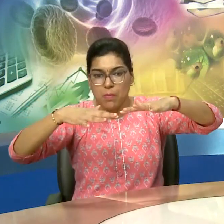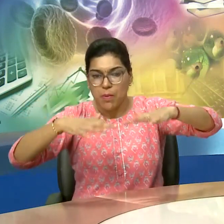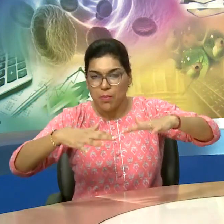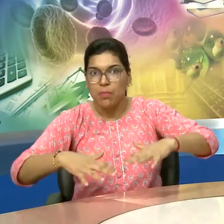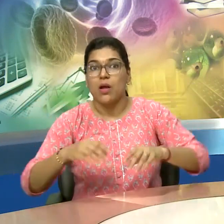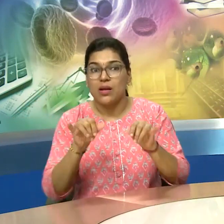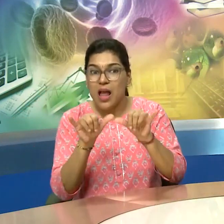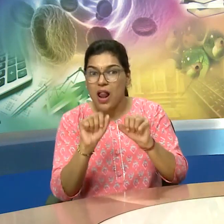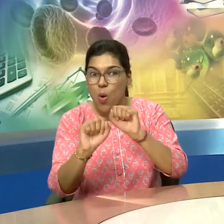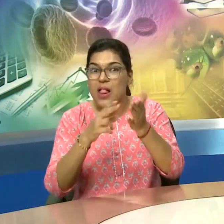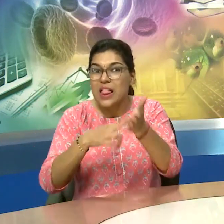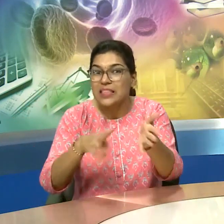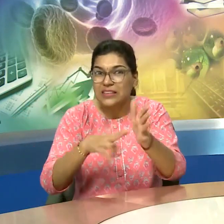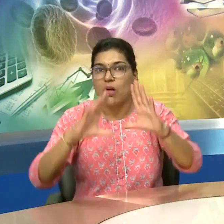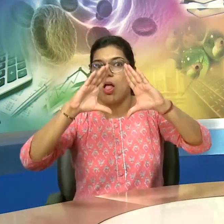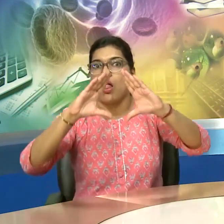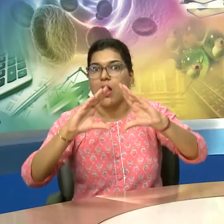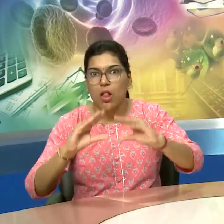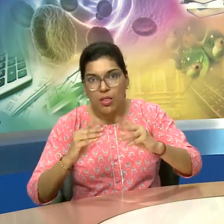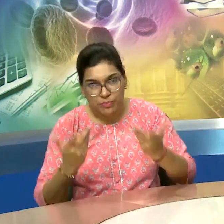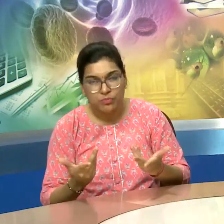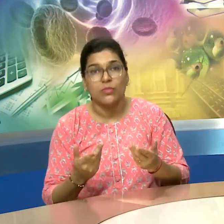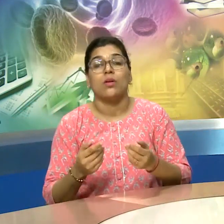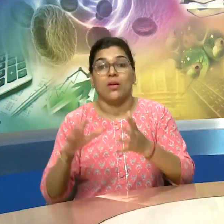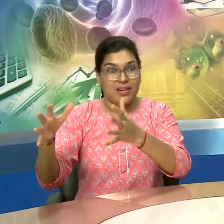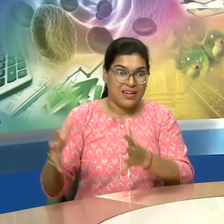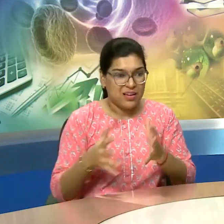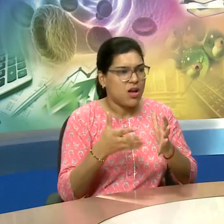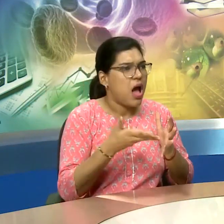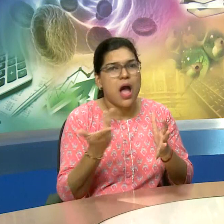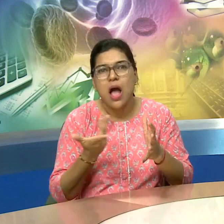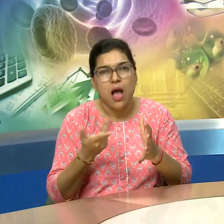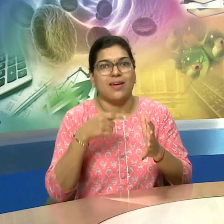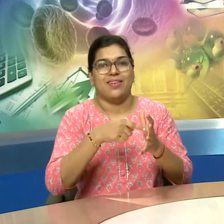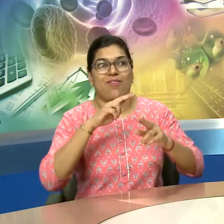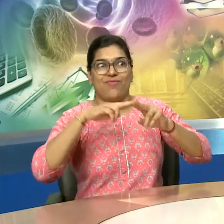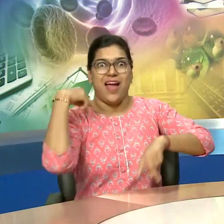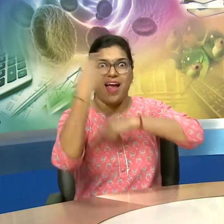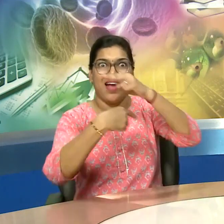And the natural resources gets depleted because of those activities.